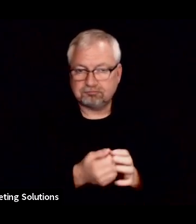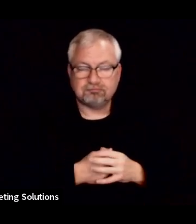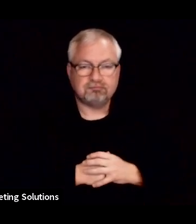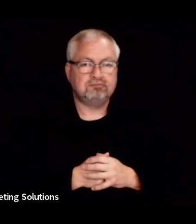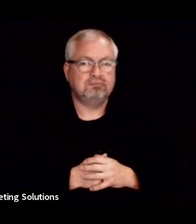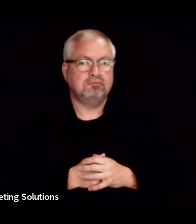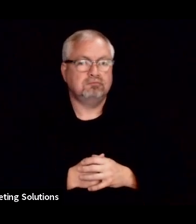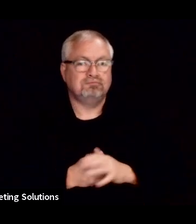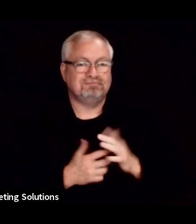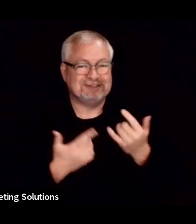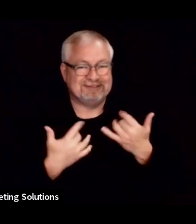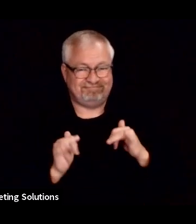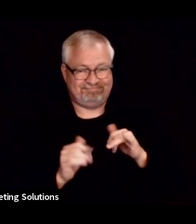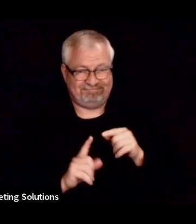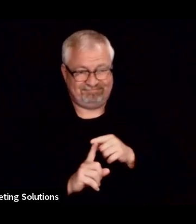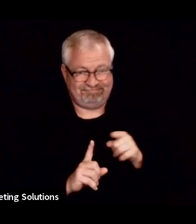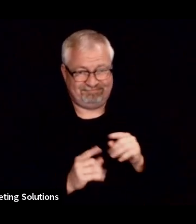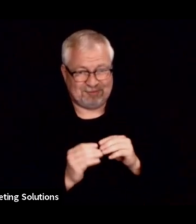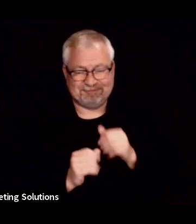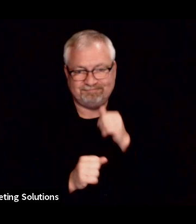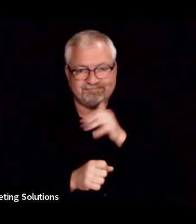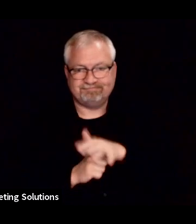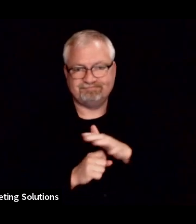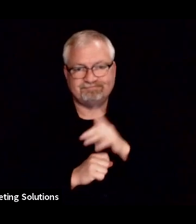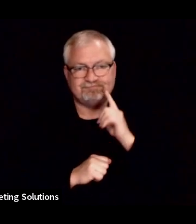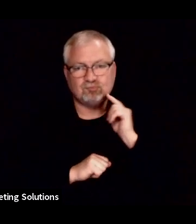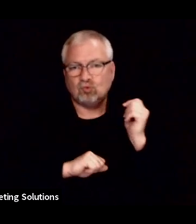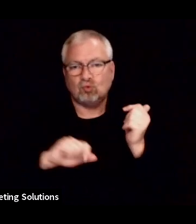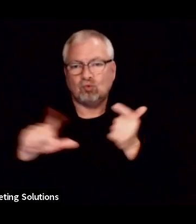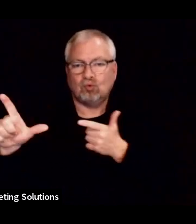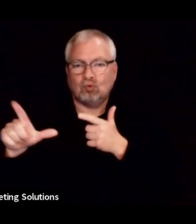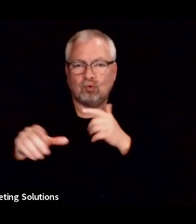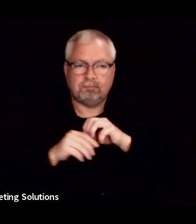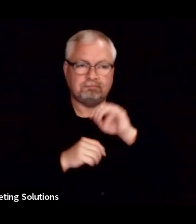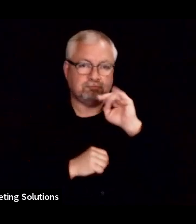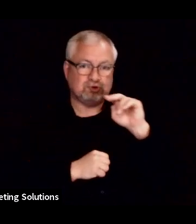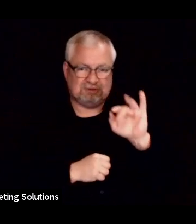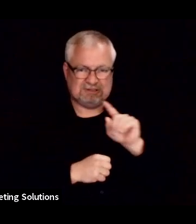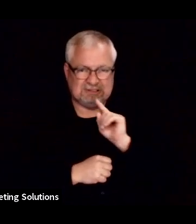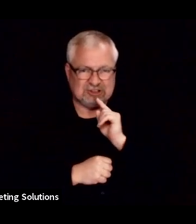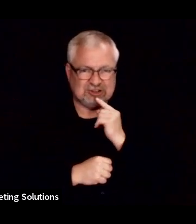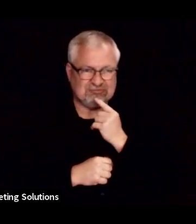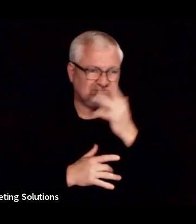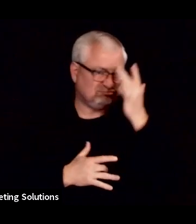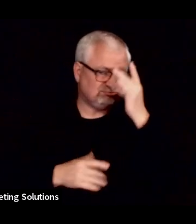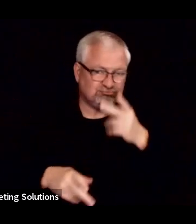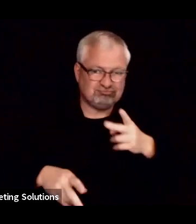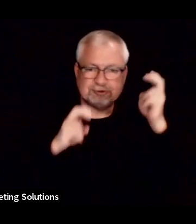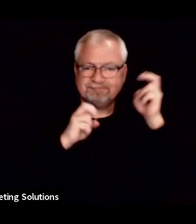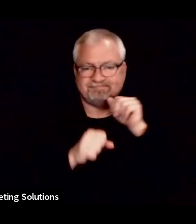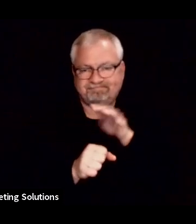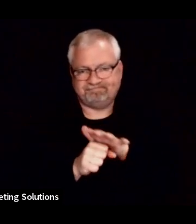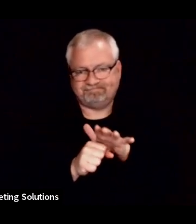treat every patient in Minnesota who has severe disease. The